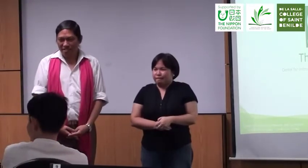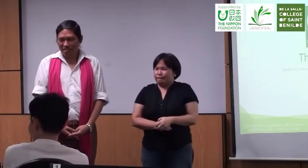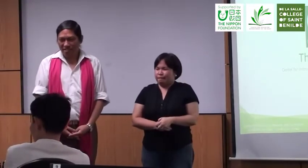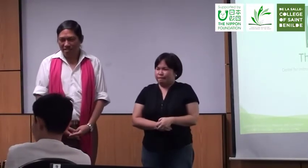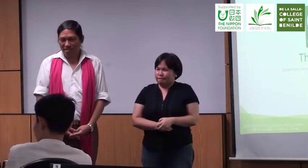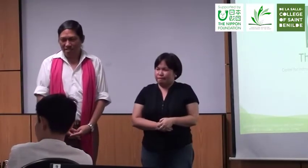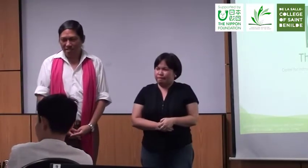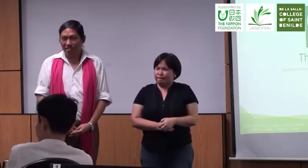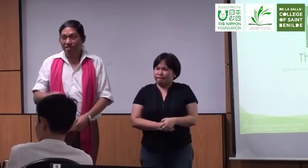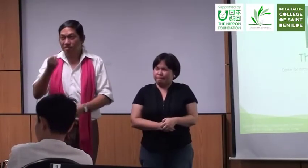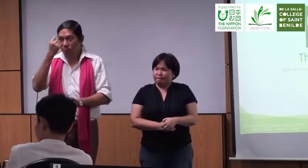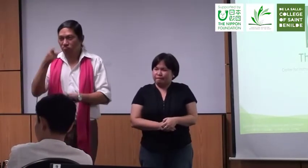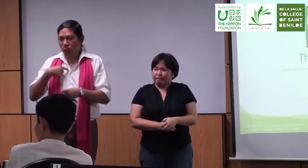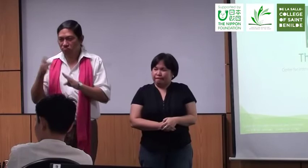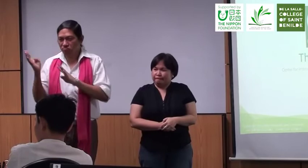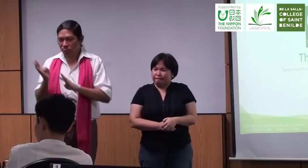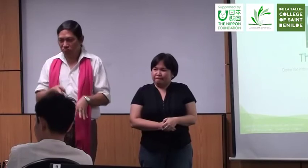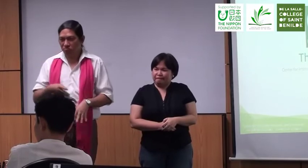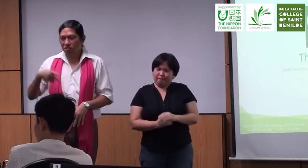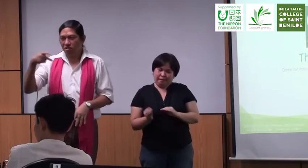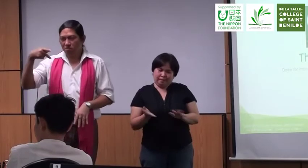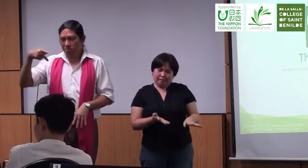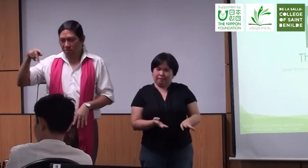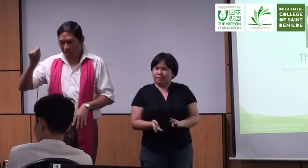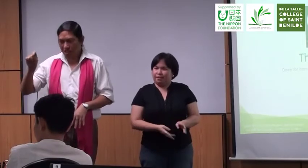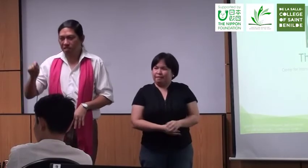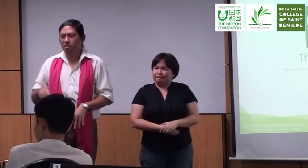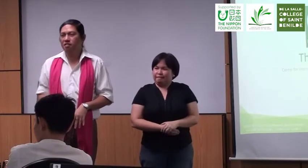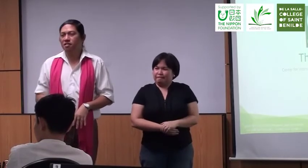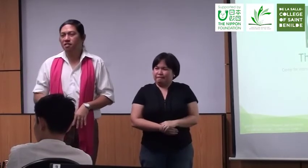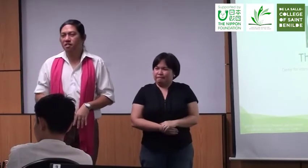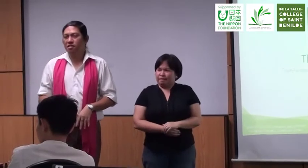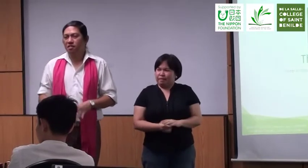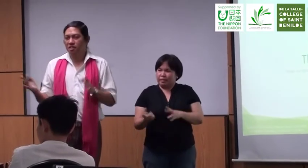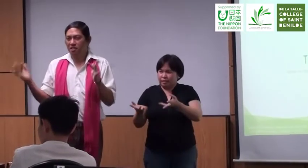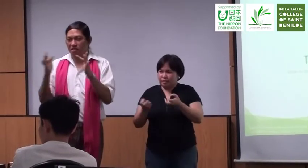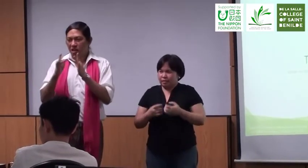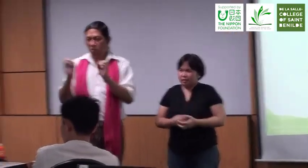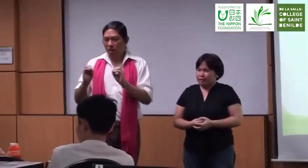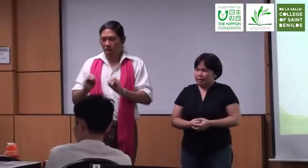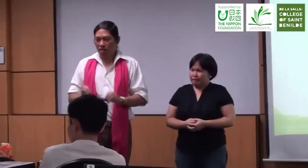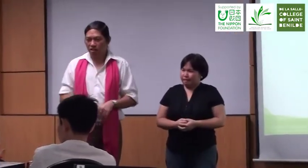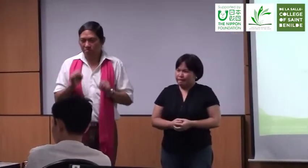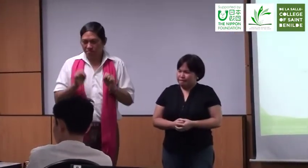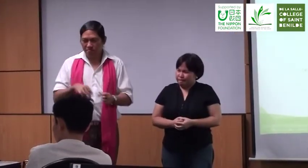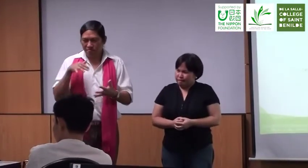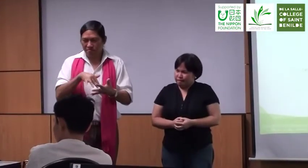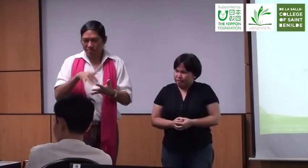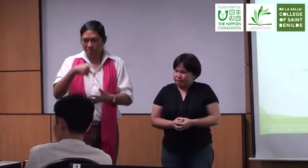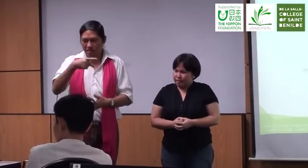Okay, I understand that. Try to download, for example, PowerPoint files.